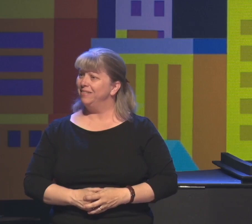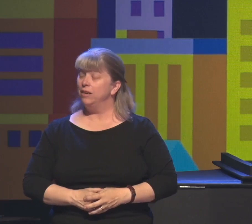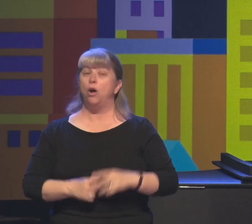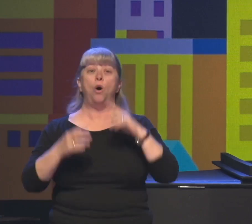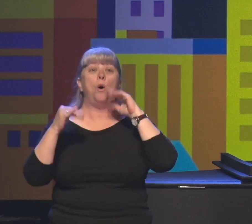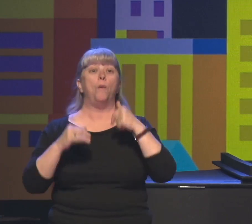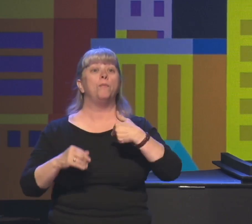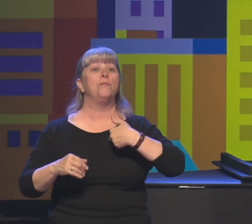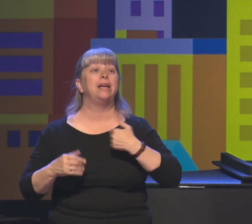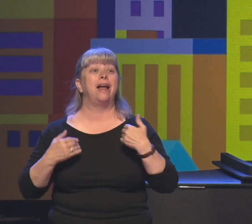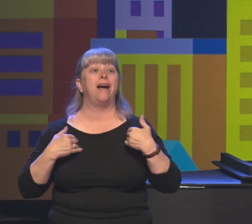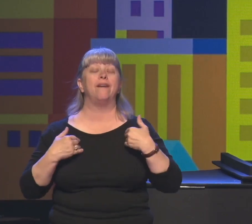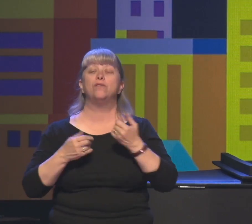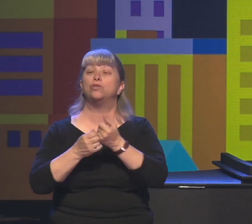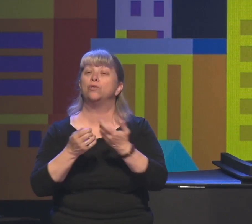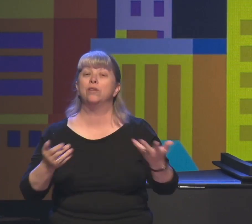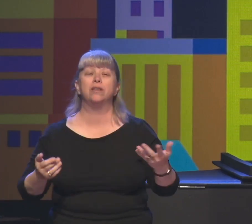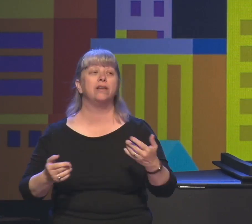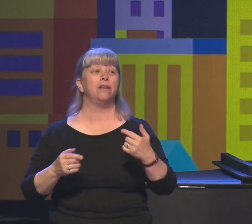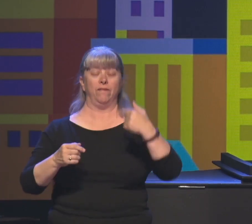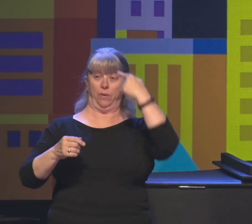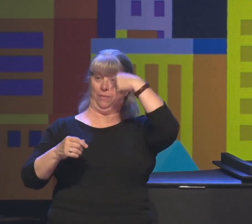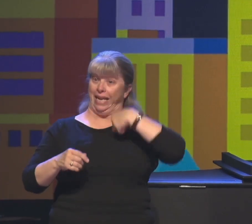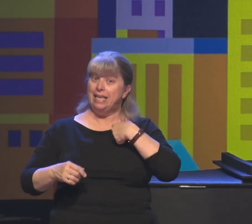hope for Ryan to have certain things. It's the hope for me.